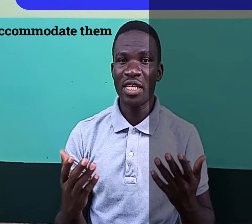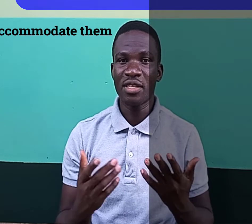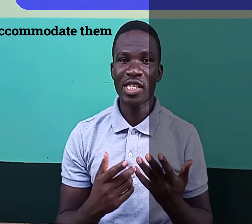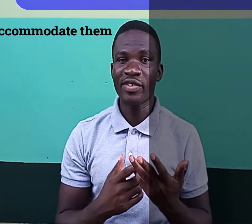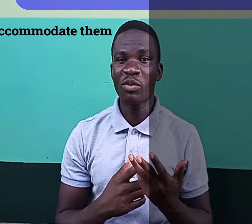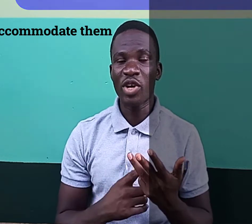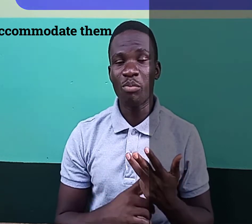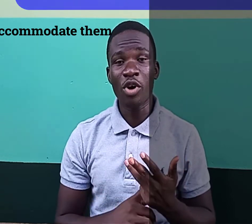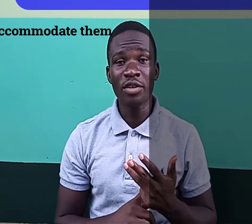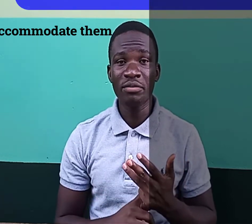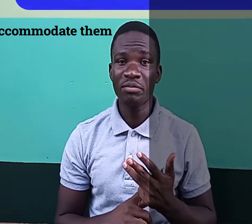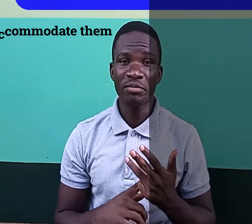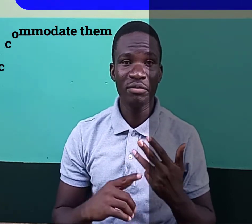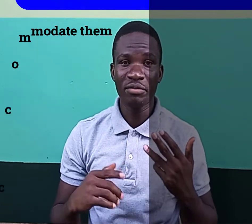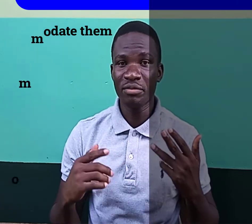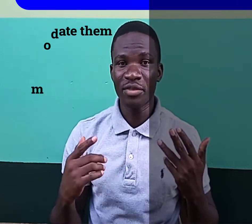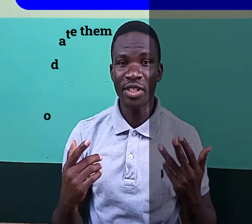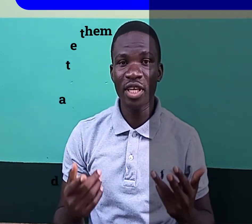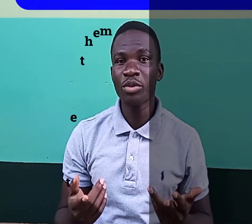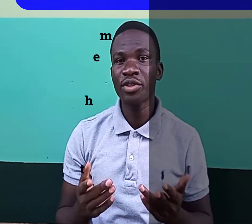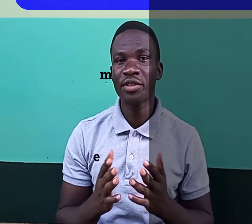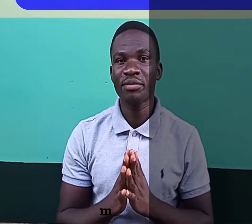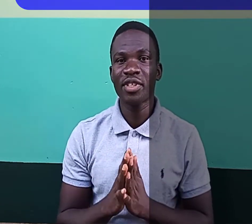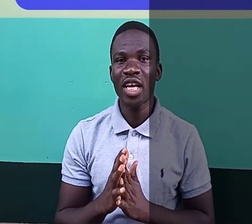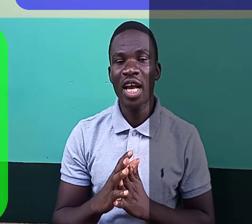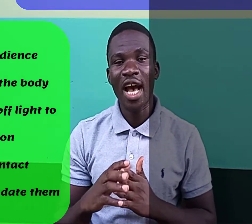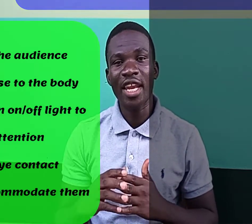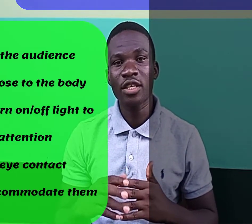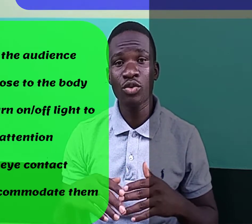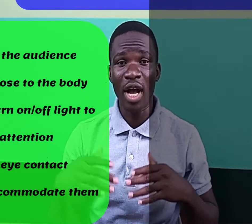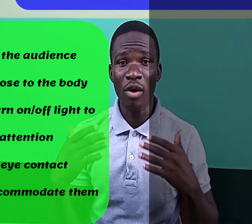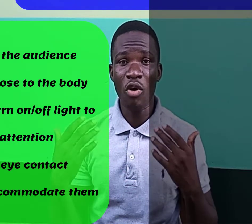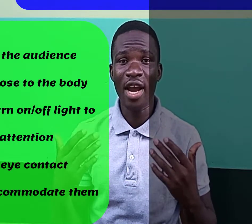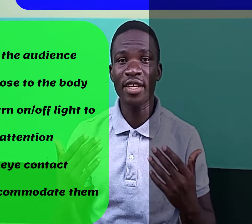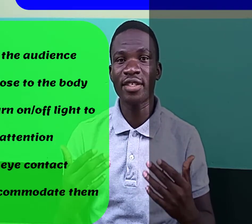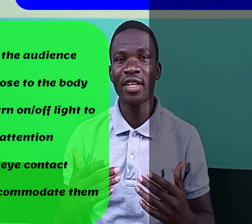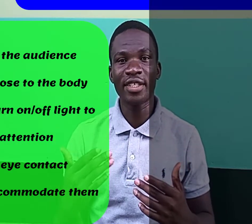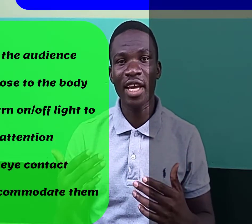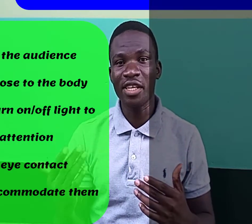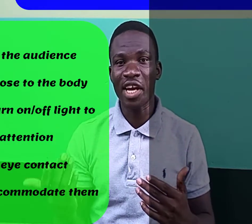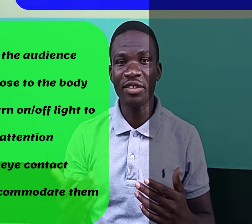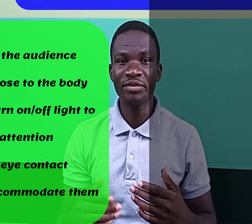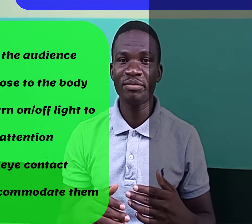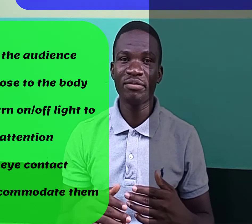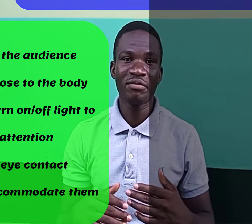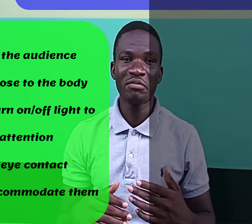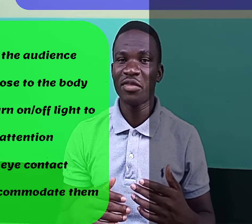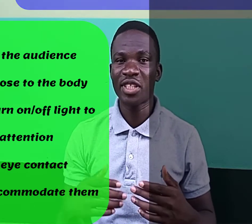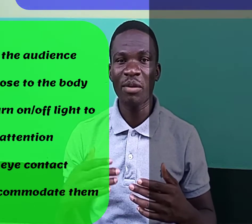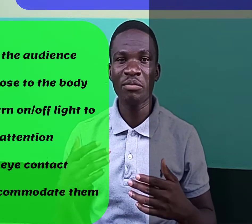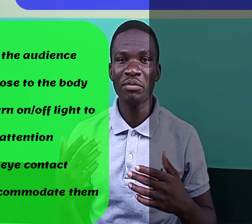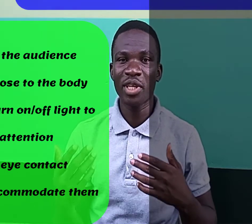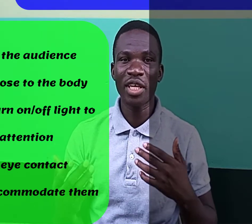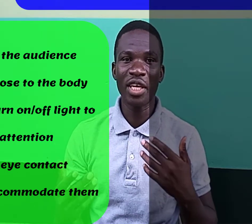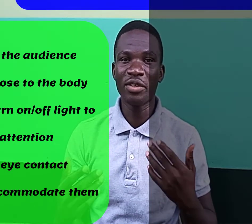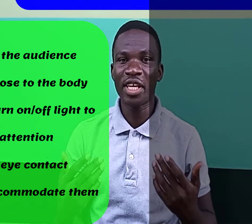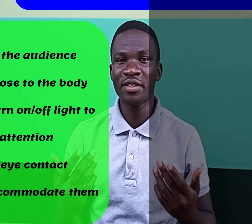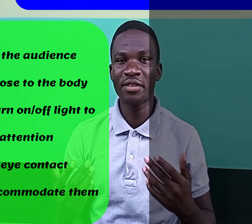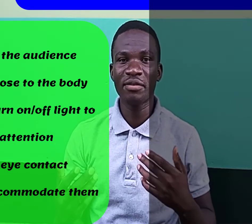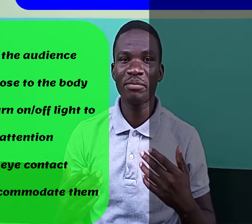Some of them were born disabled, others who acquired it later in life, some illness